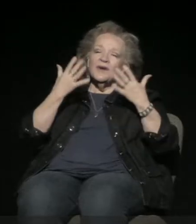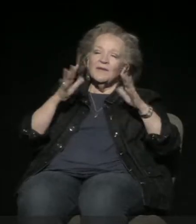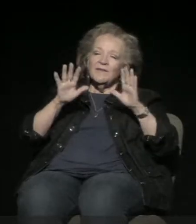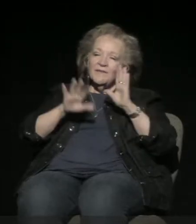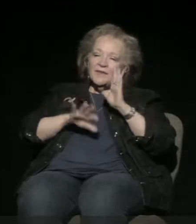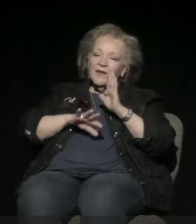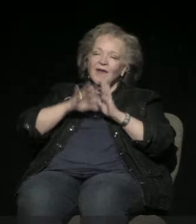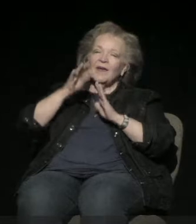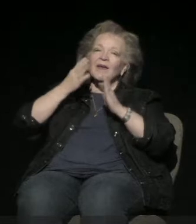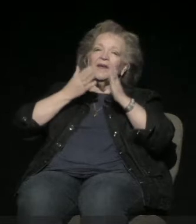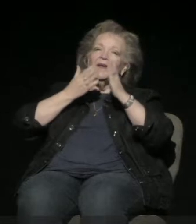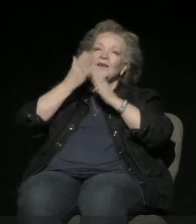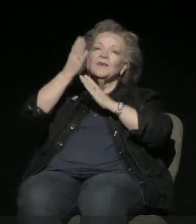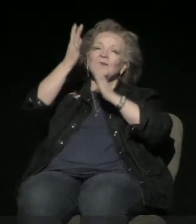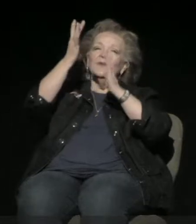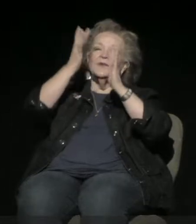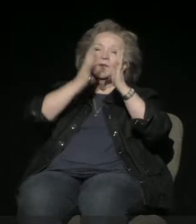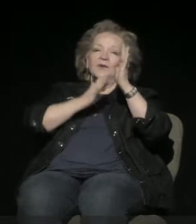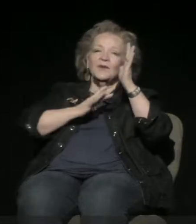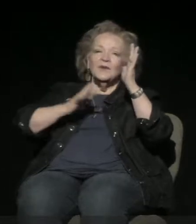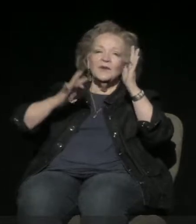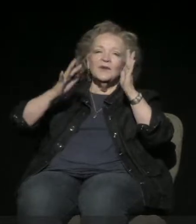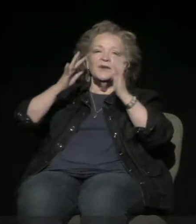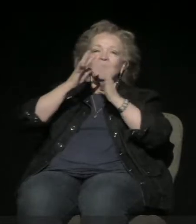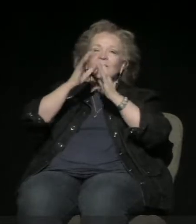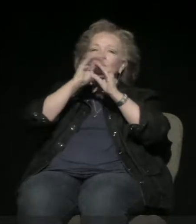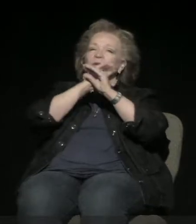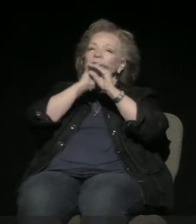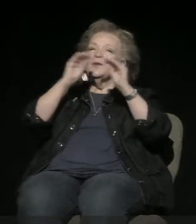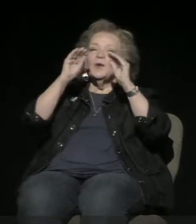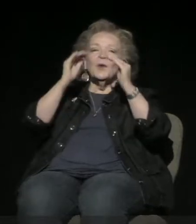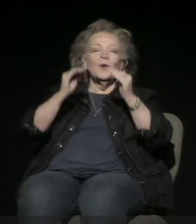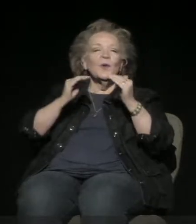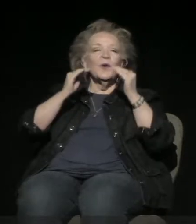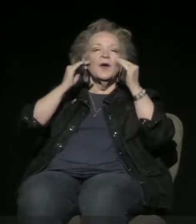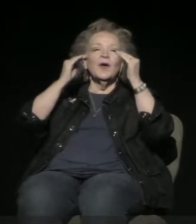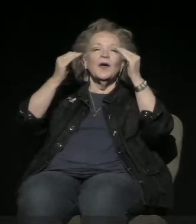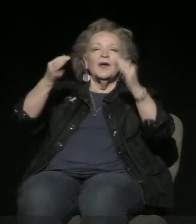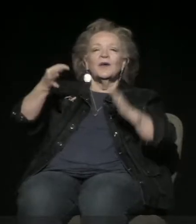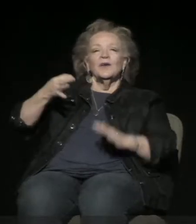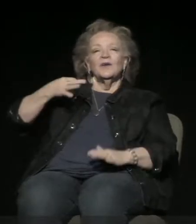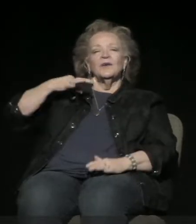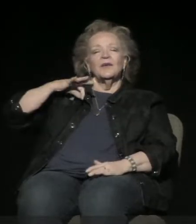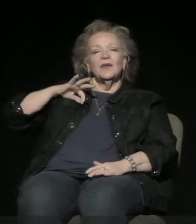There Is No Higher Game